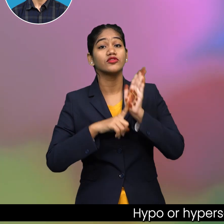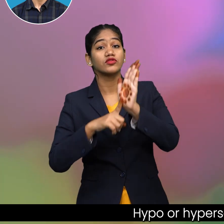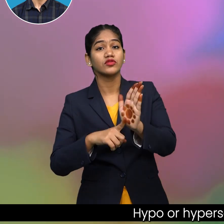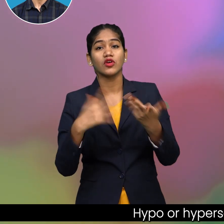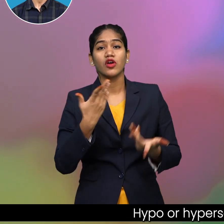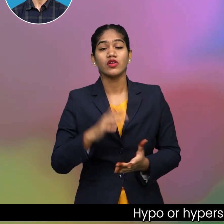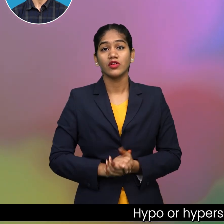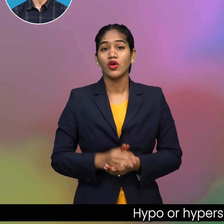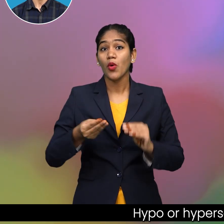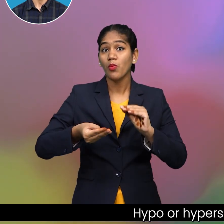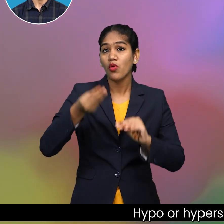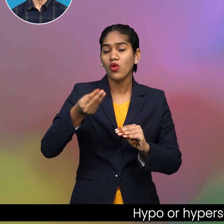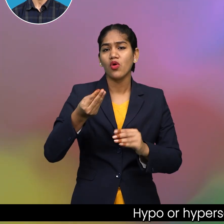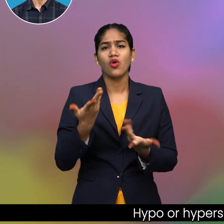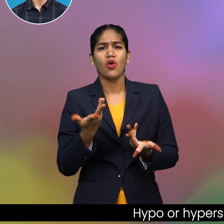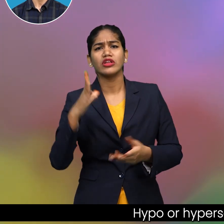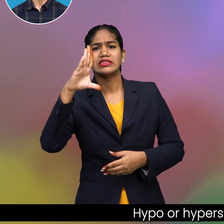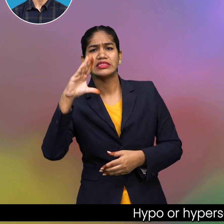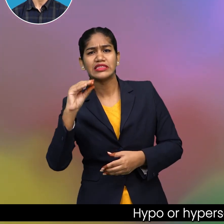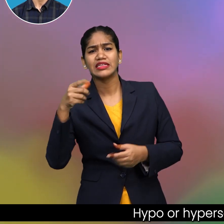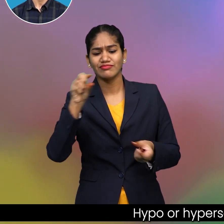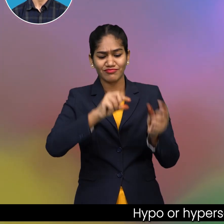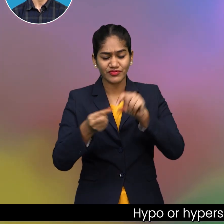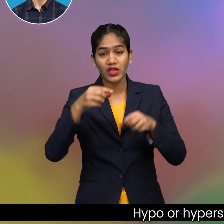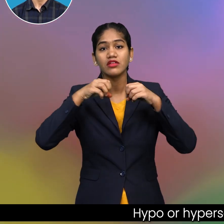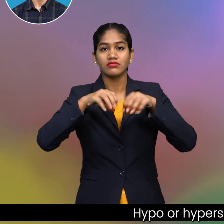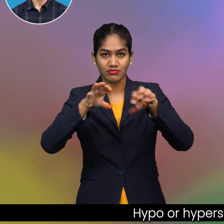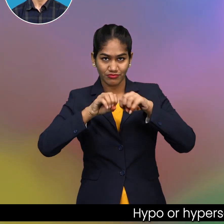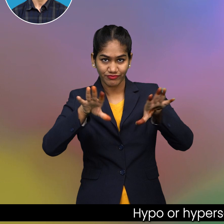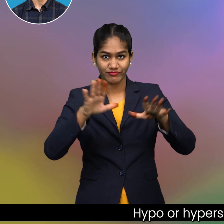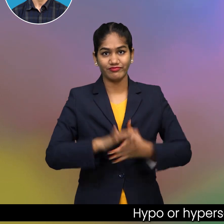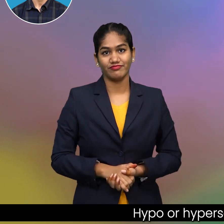hypo or hypersecretion of hormones.